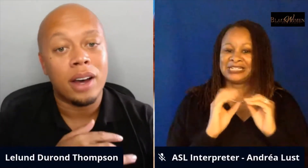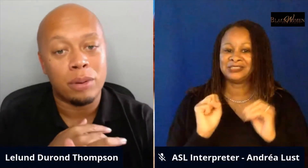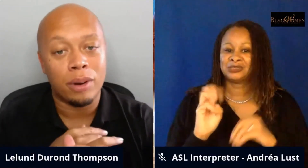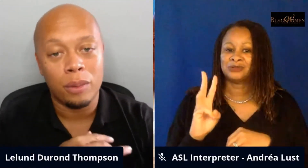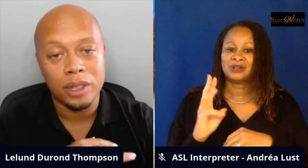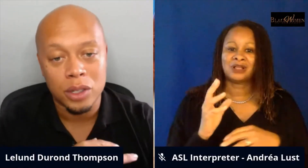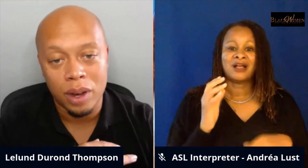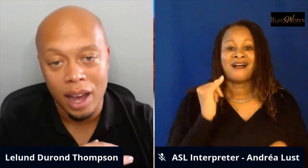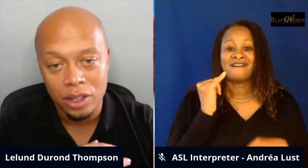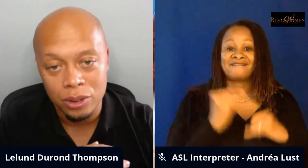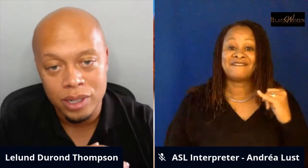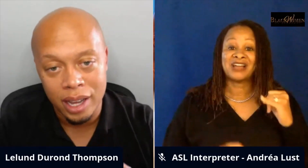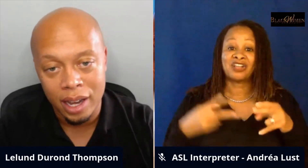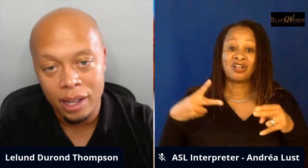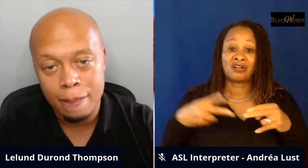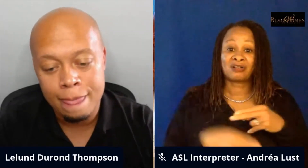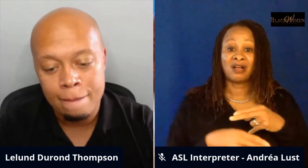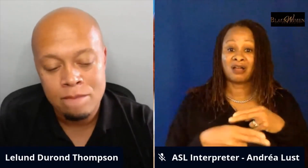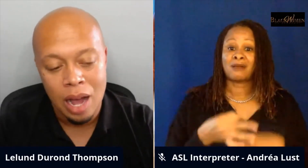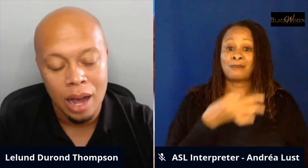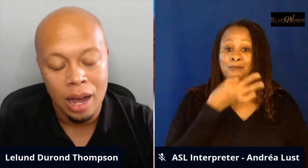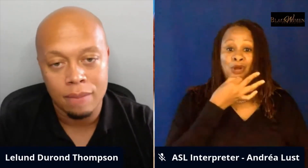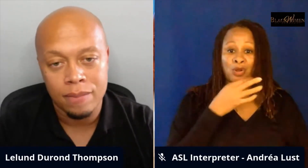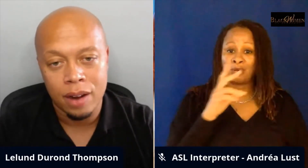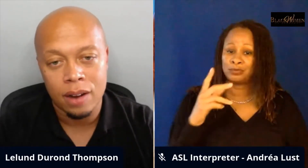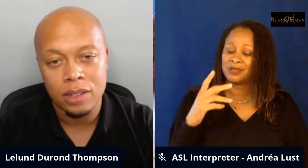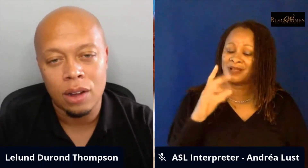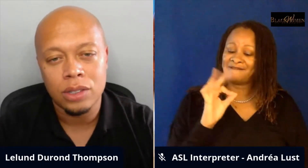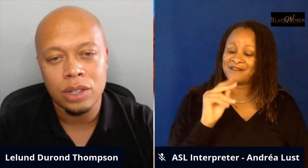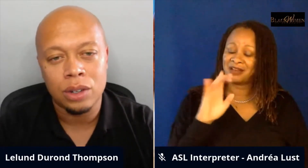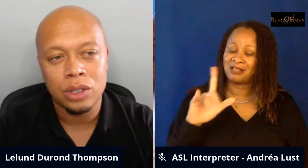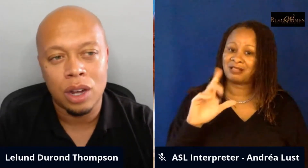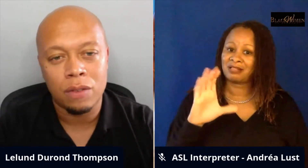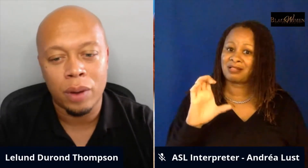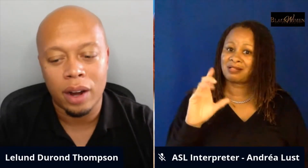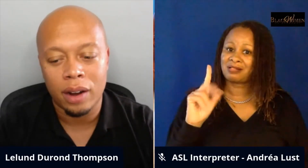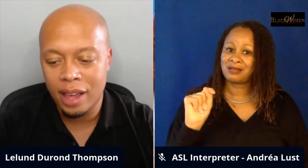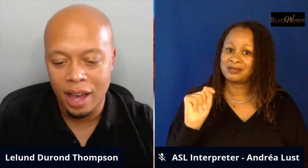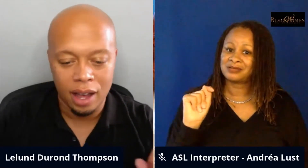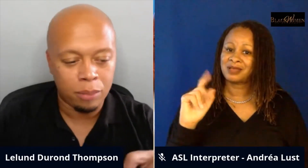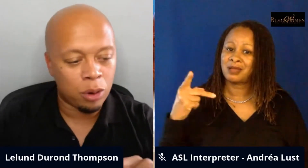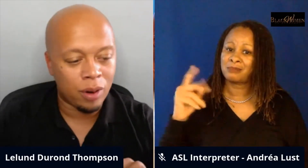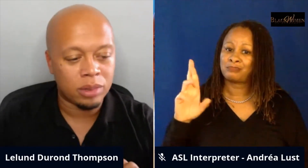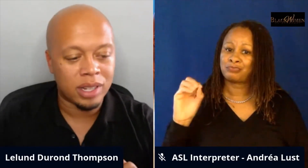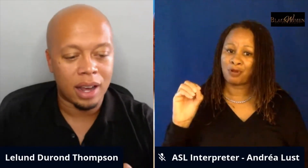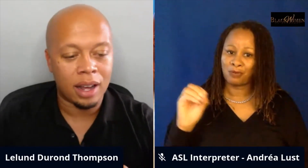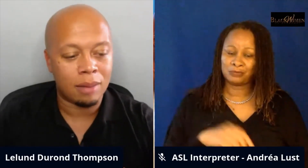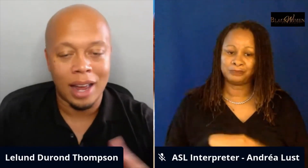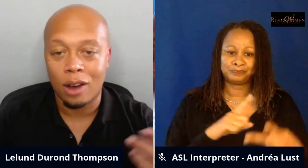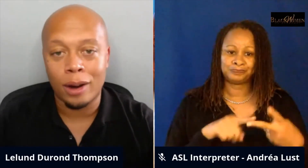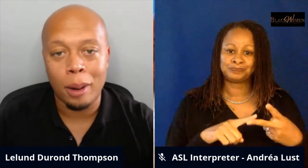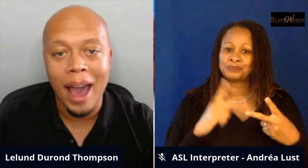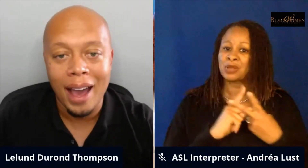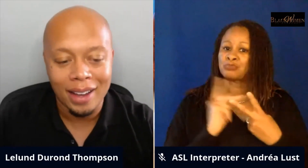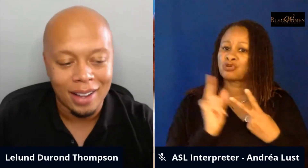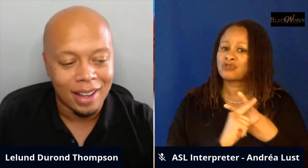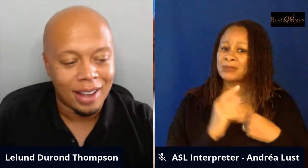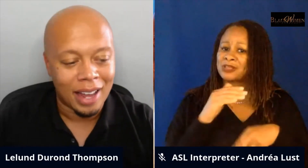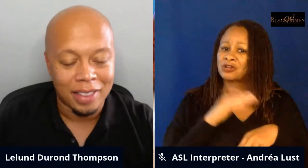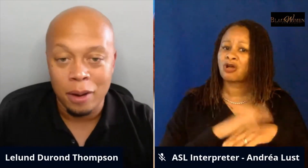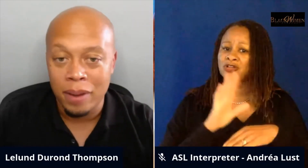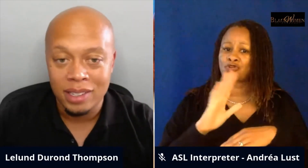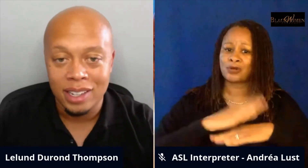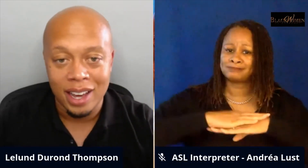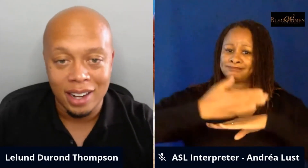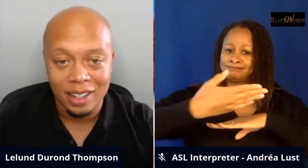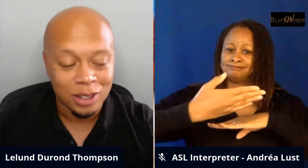Final Cut Pro, which is what I use to edit. There's also software, programs that come like on a Mac,